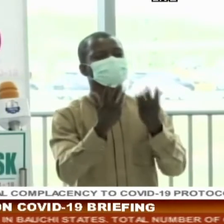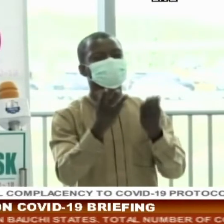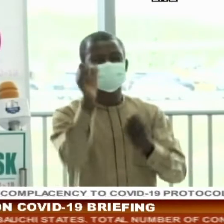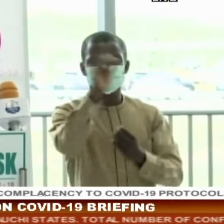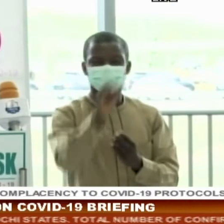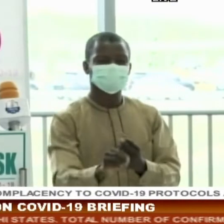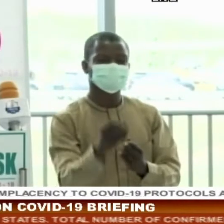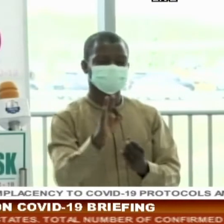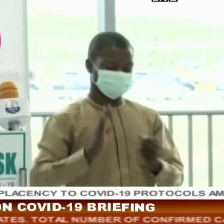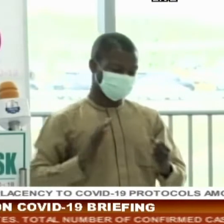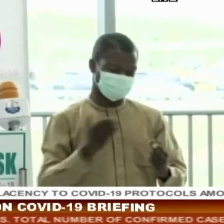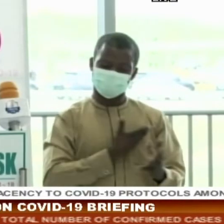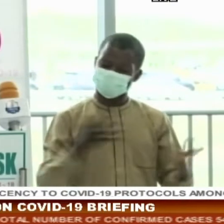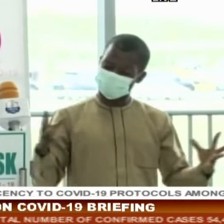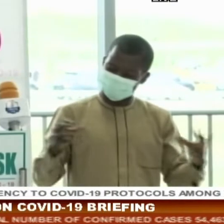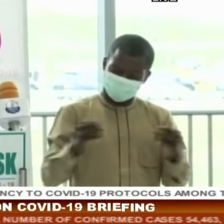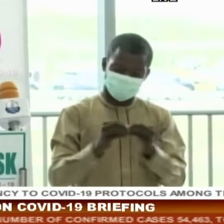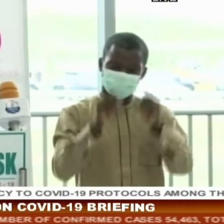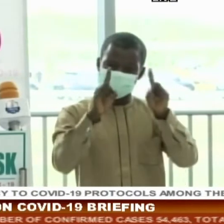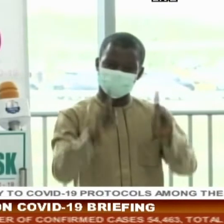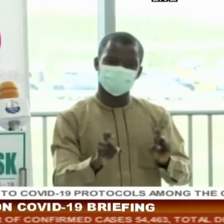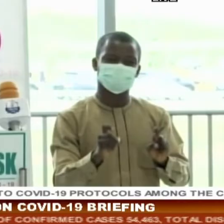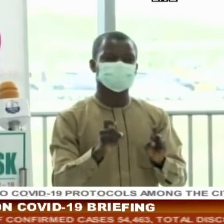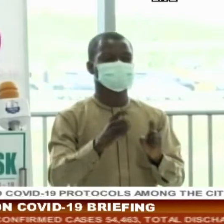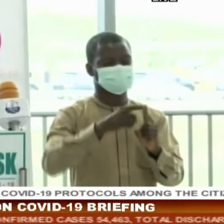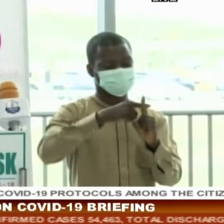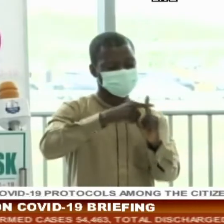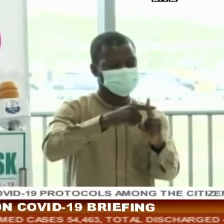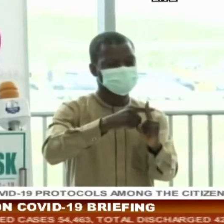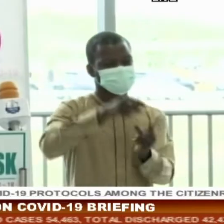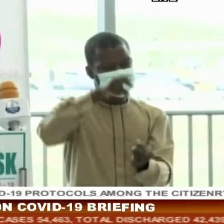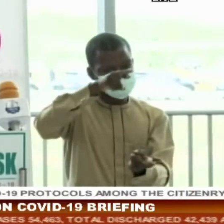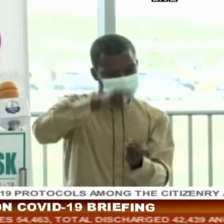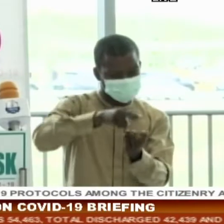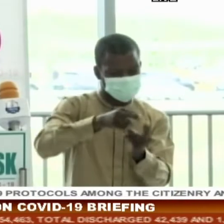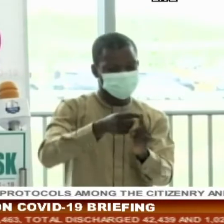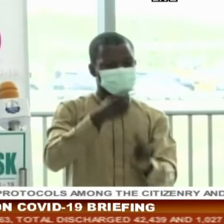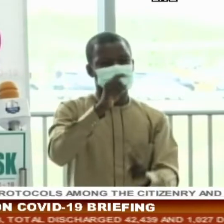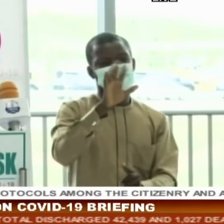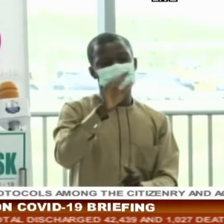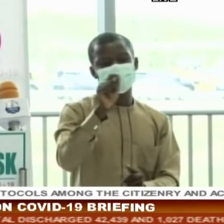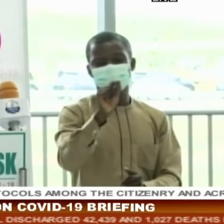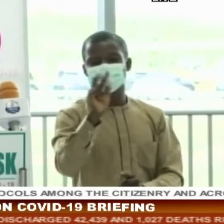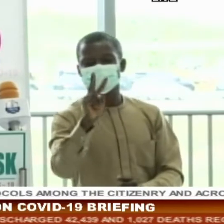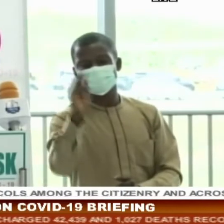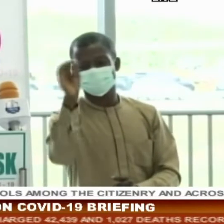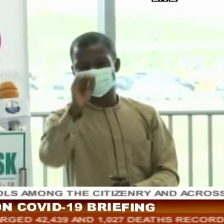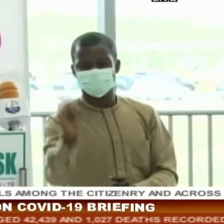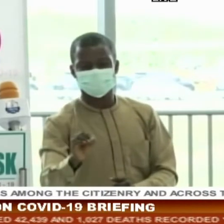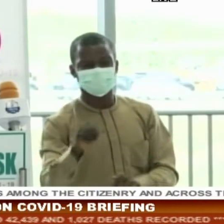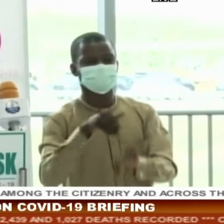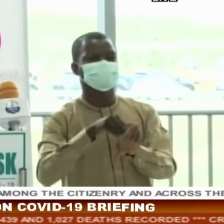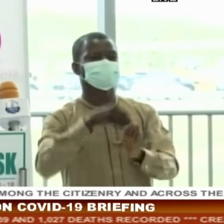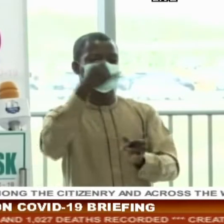our total tests are positive, has reduced from 15.2% at the end of July